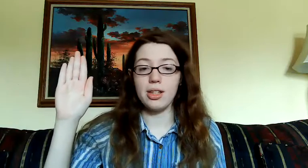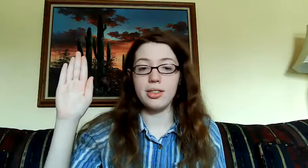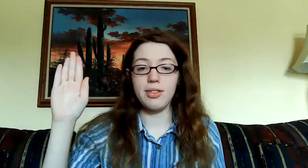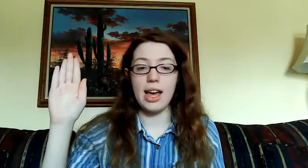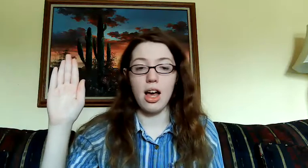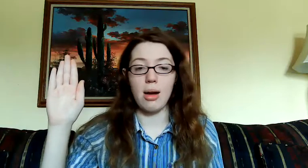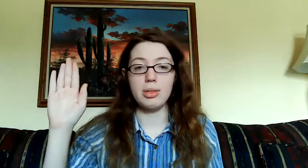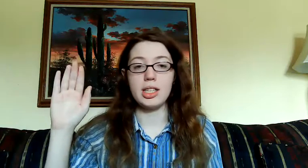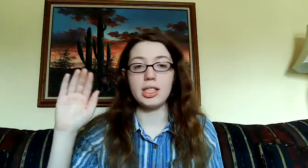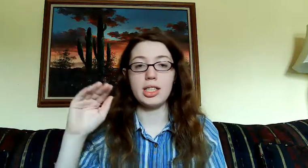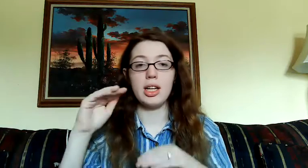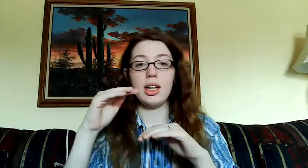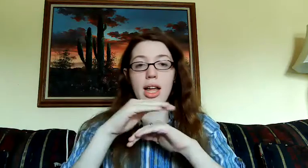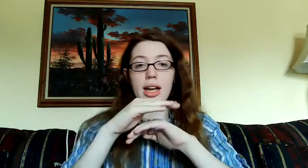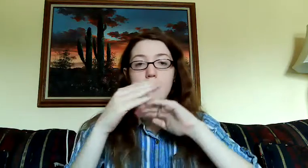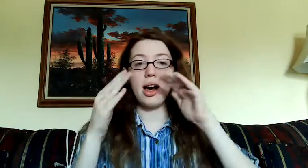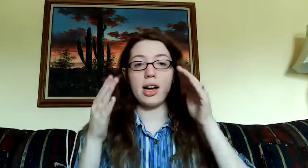flat objects, like a box,